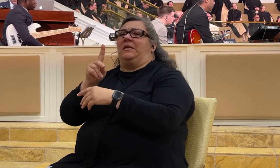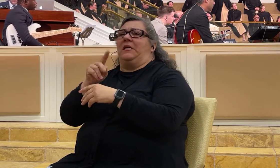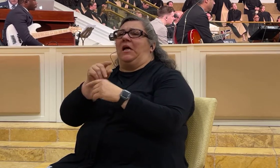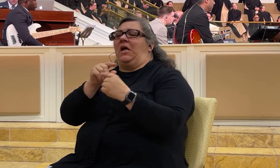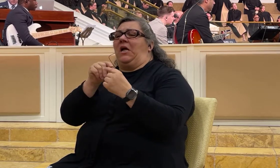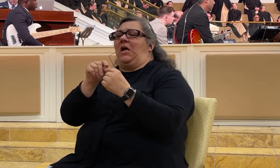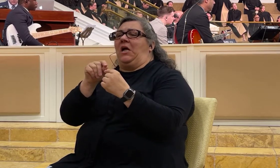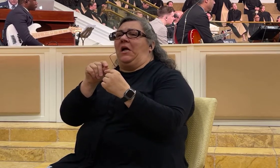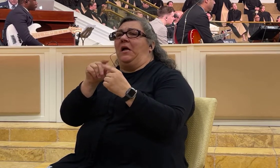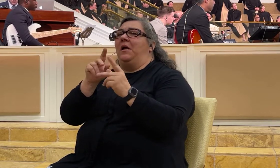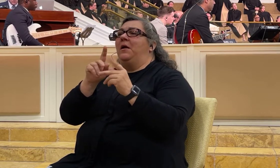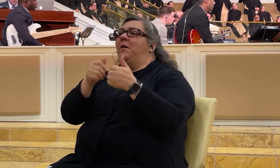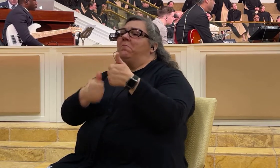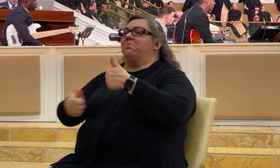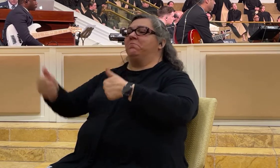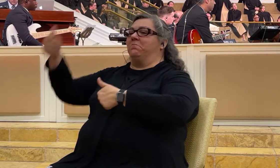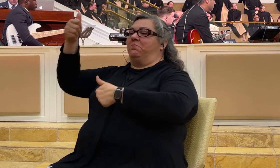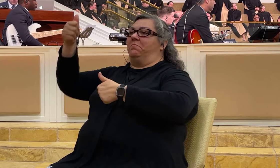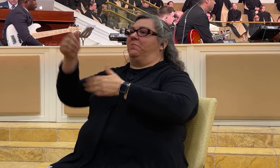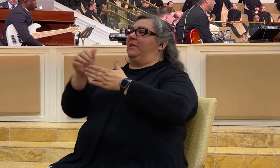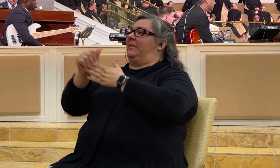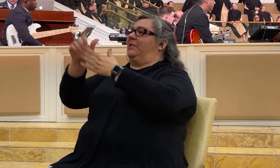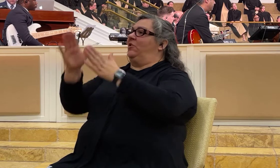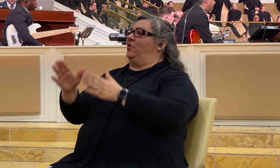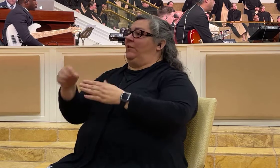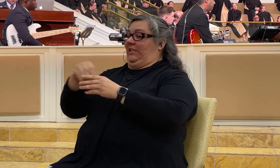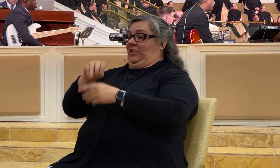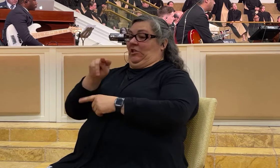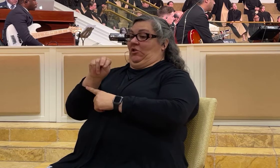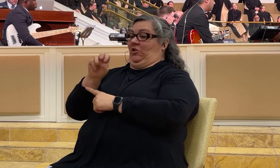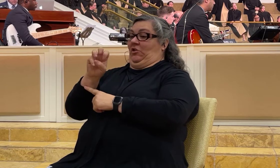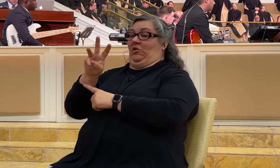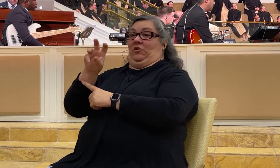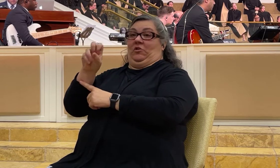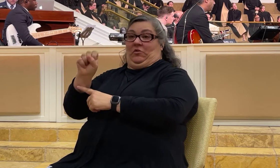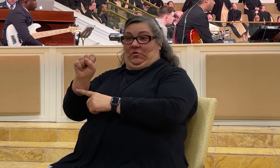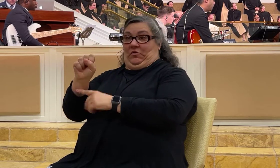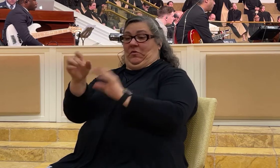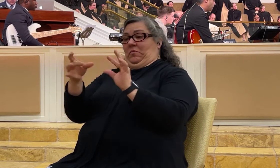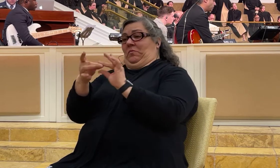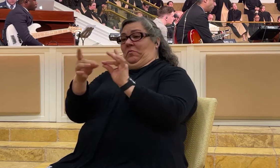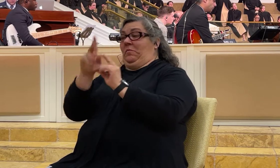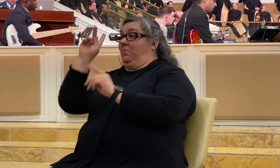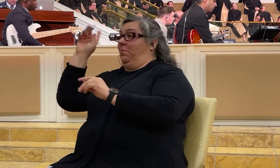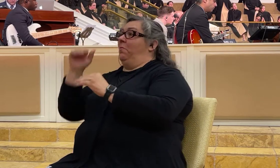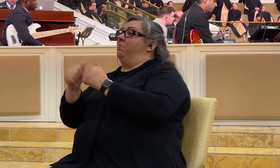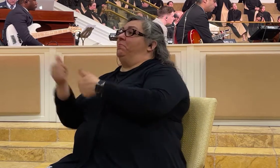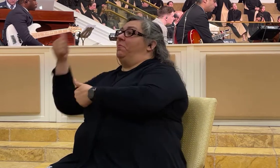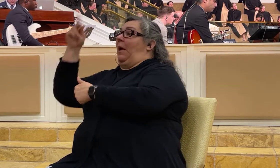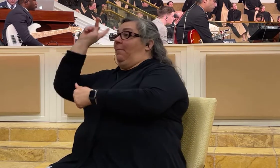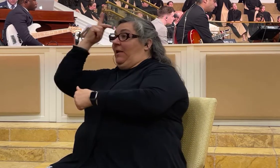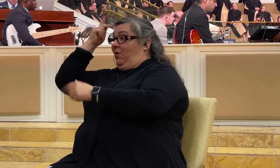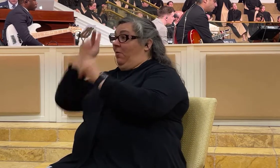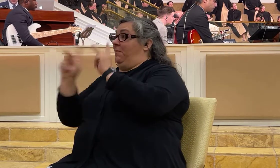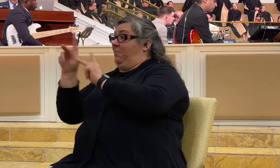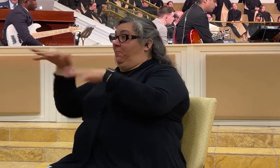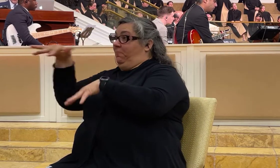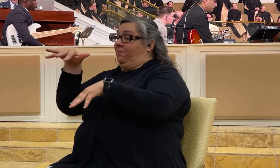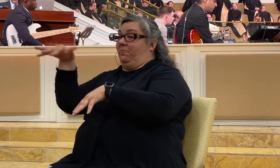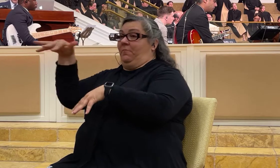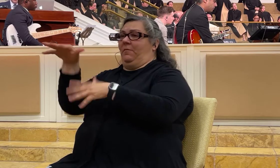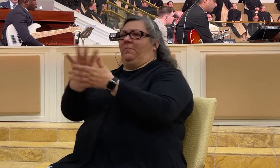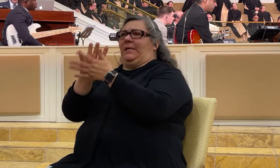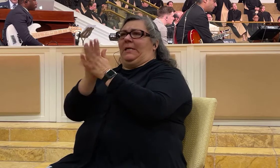talking heads in the news and political people have become